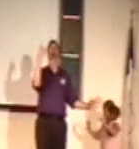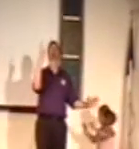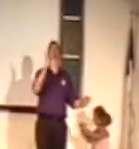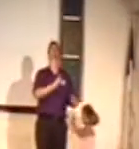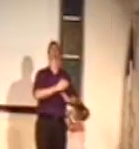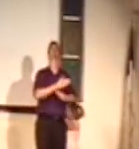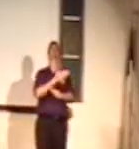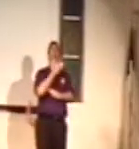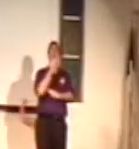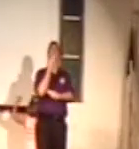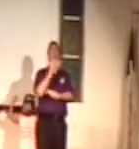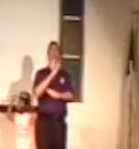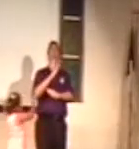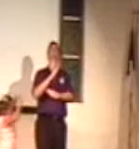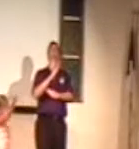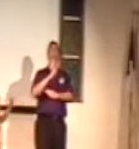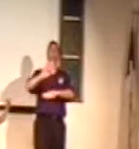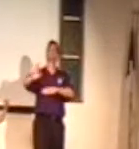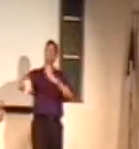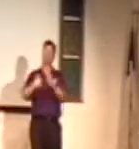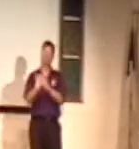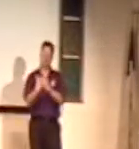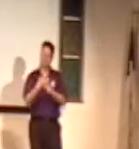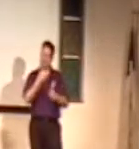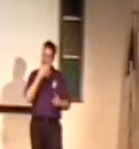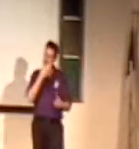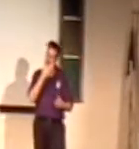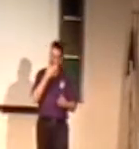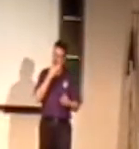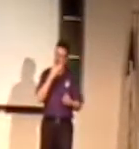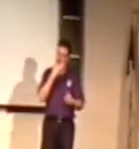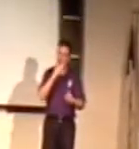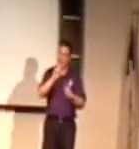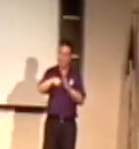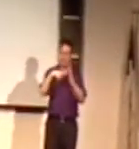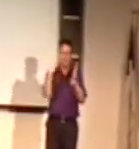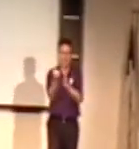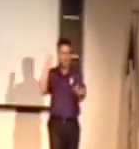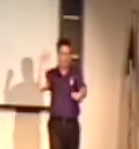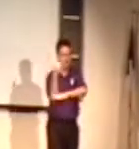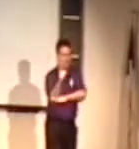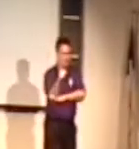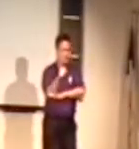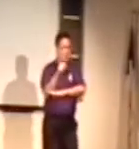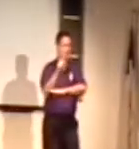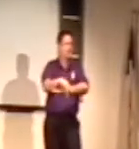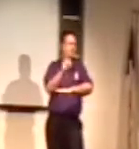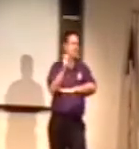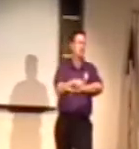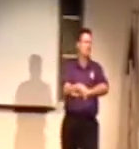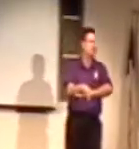song Cause it's all too soon And the clock will strike midnight